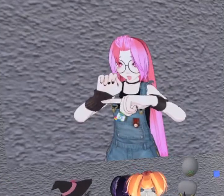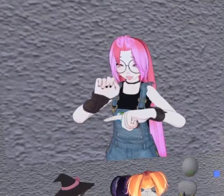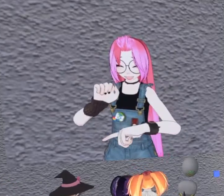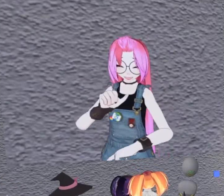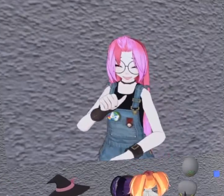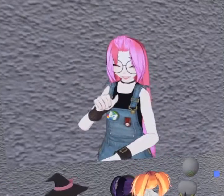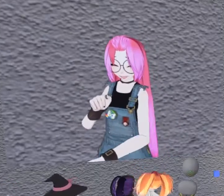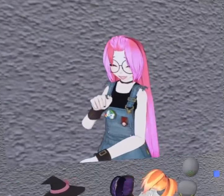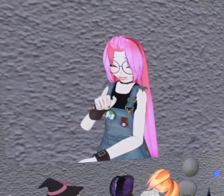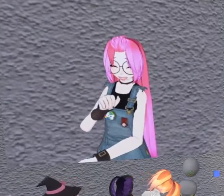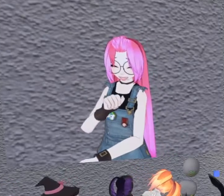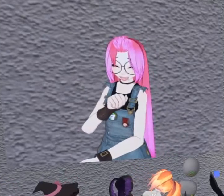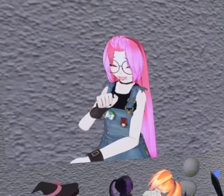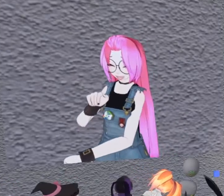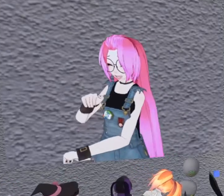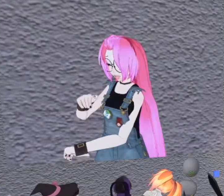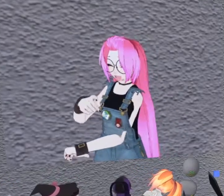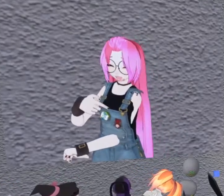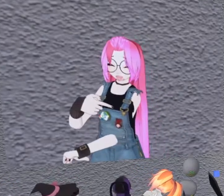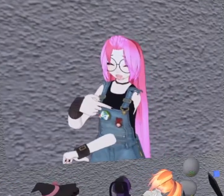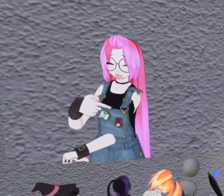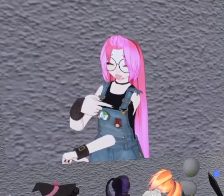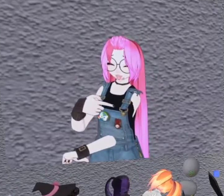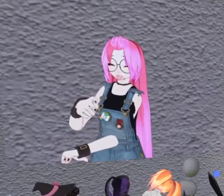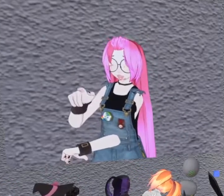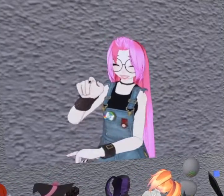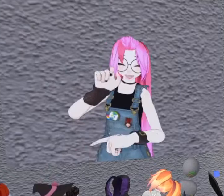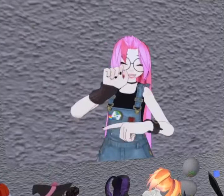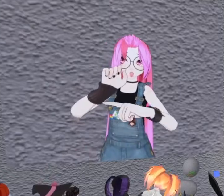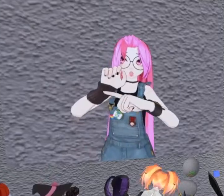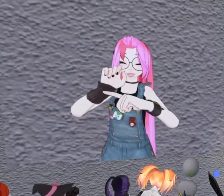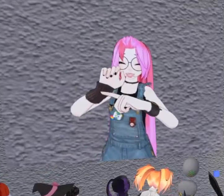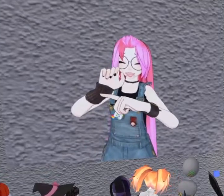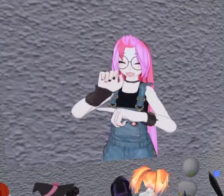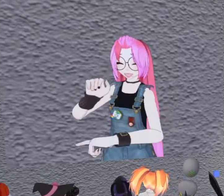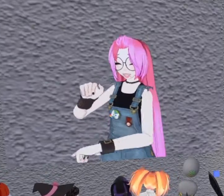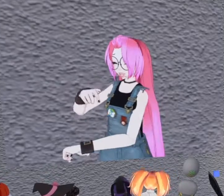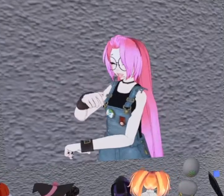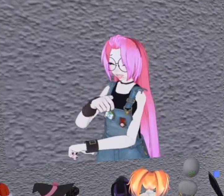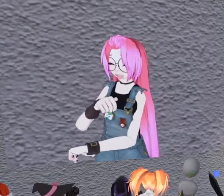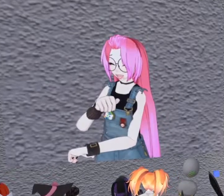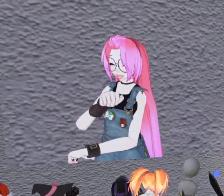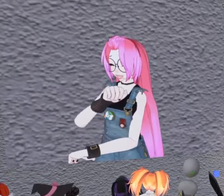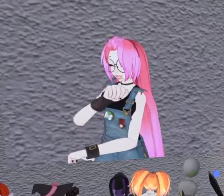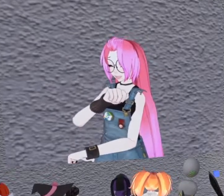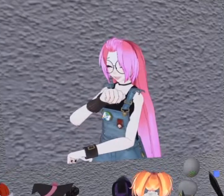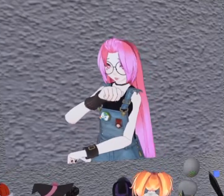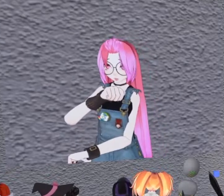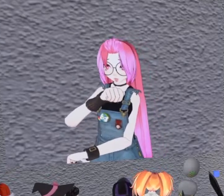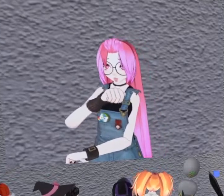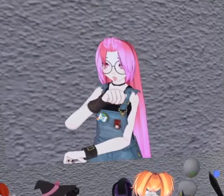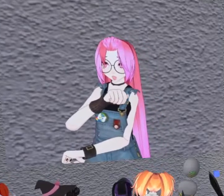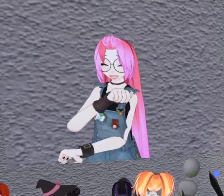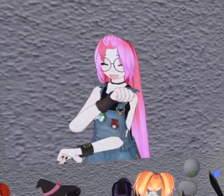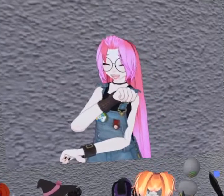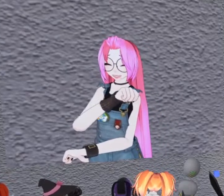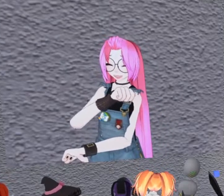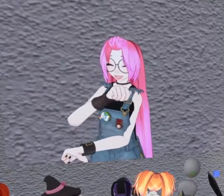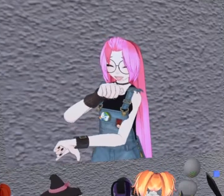this, and it's gonna be on your. So this is my dominant hand, and it's gonna be on your non-dominant shoulder, and you're starting. It's kind of hard to